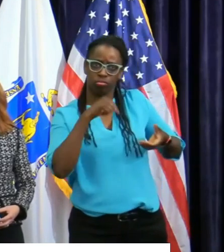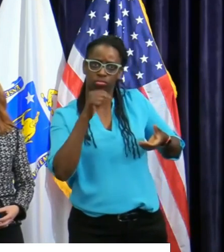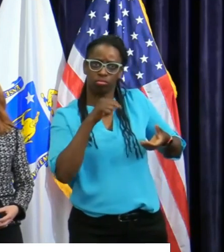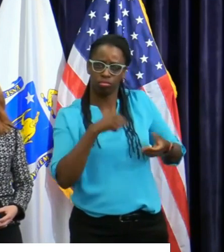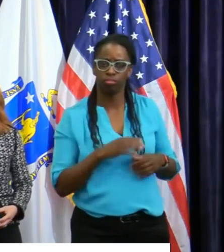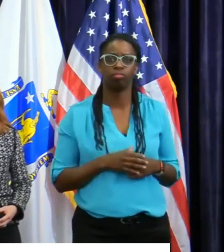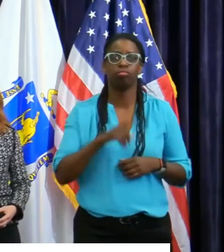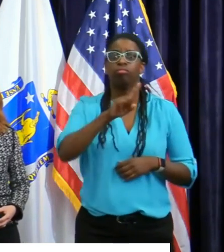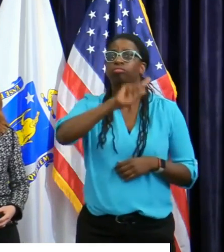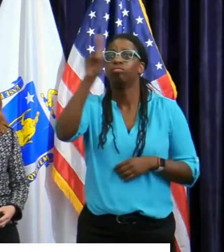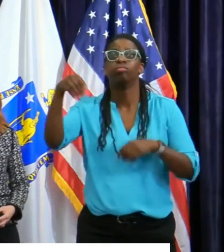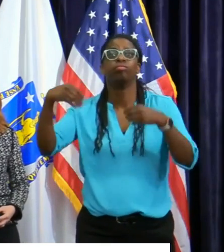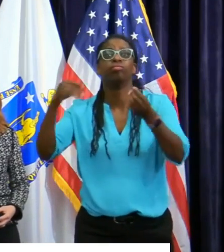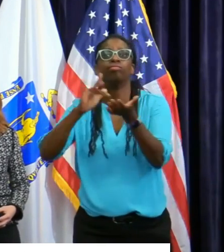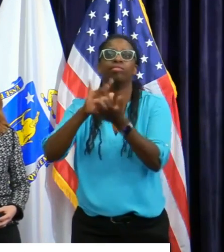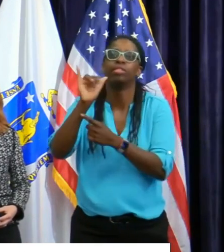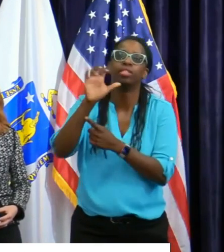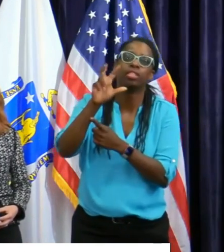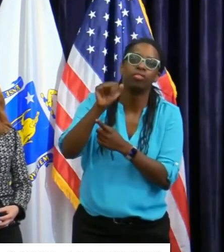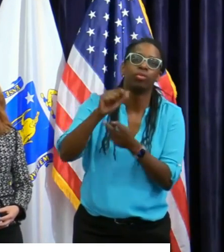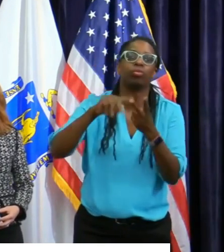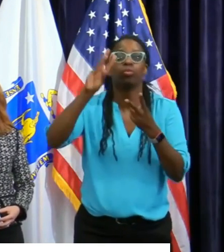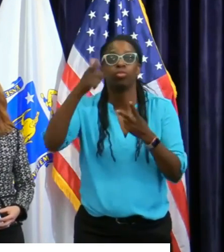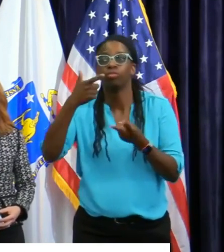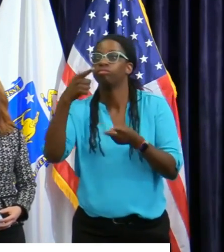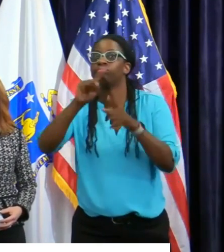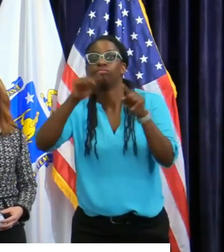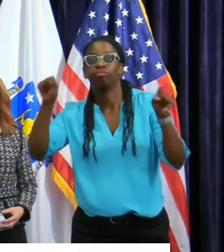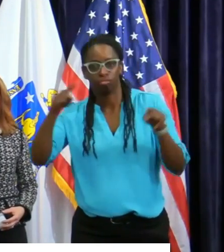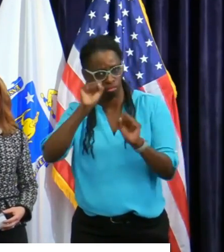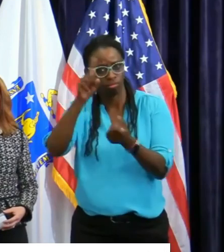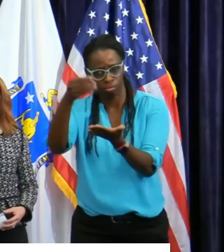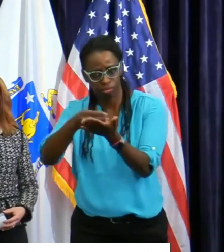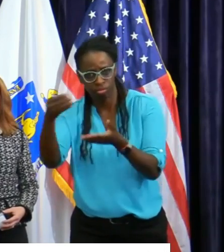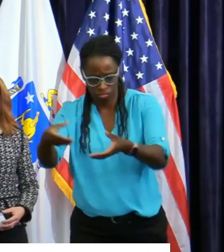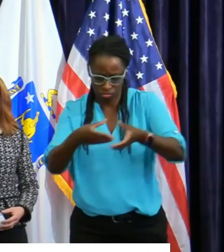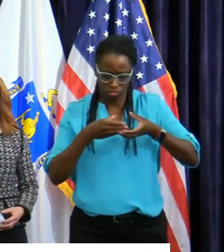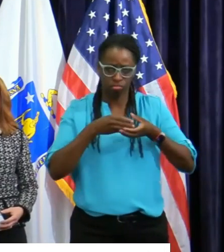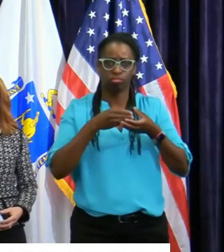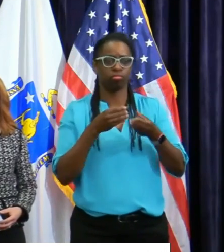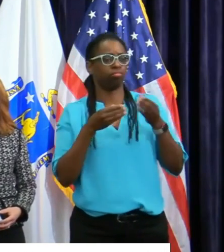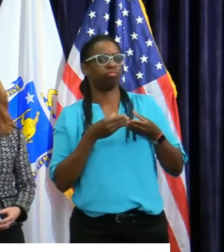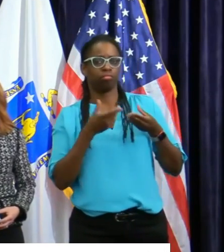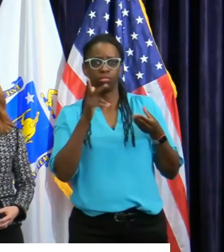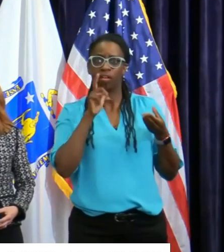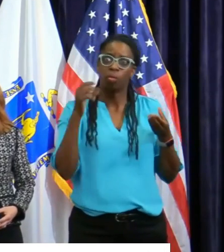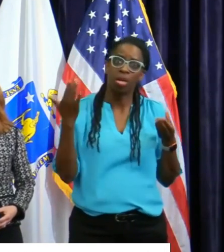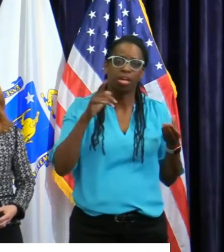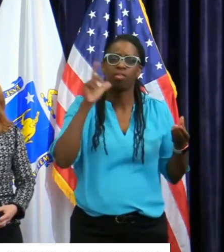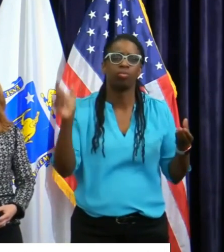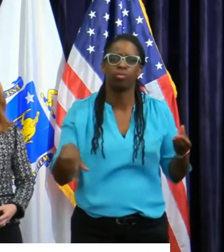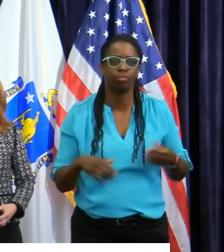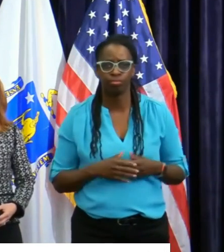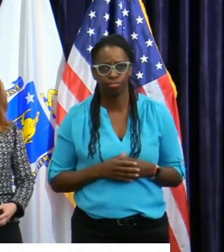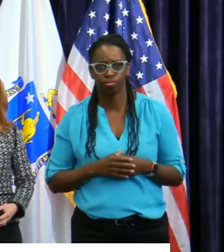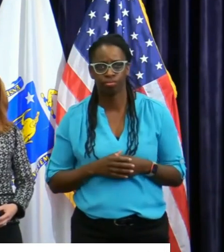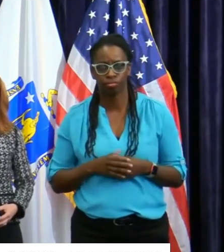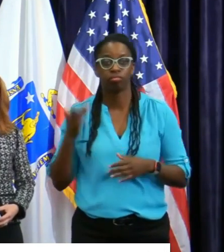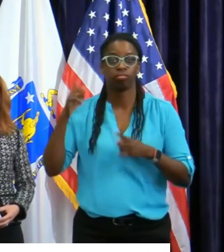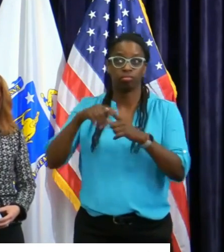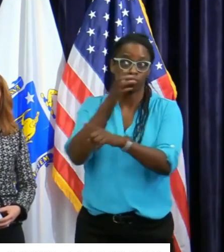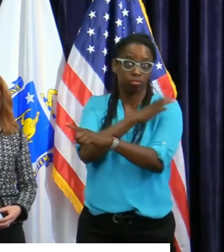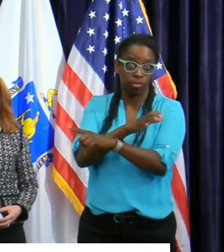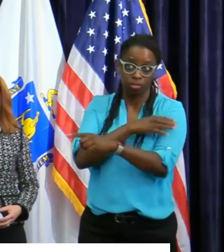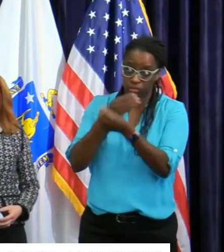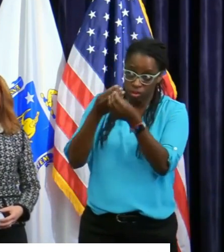pharmacies or can be ordered online, usually with delivery in a few days. They can be completed within 15 minutes